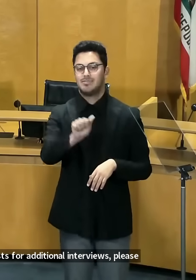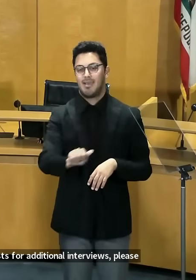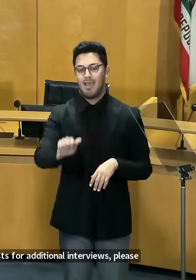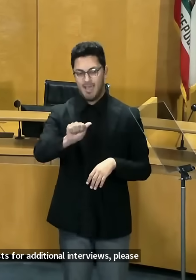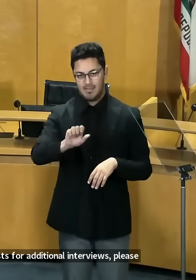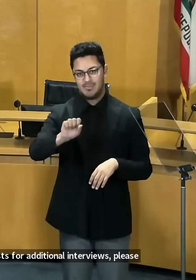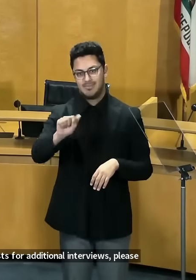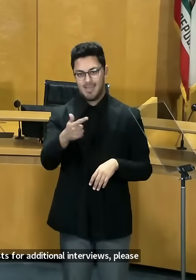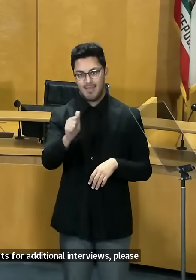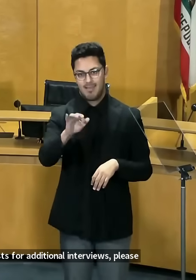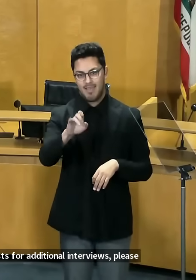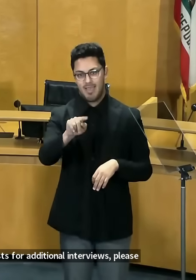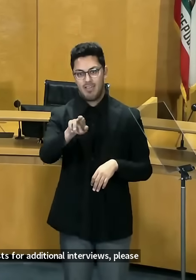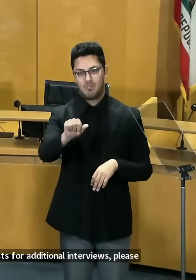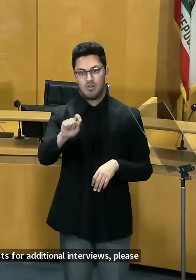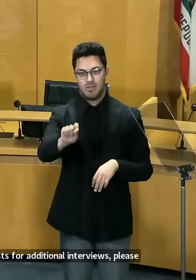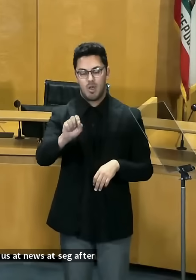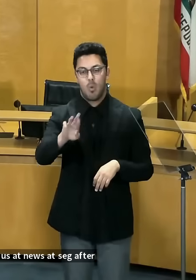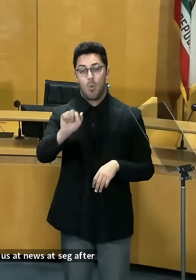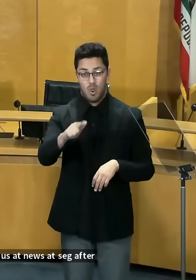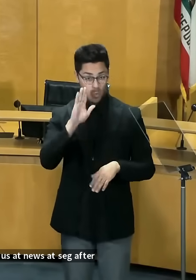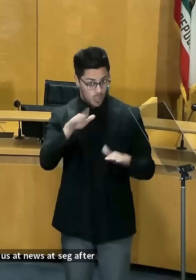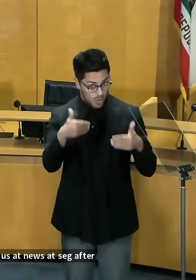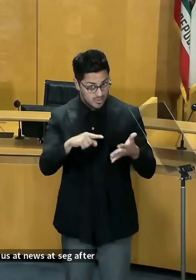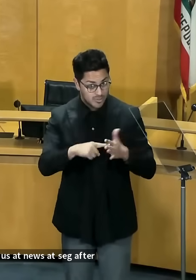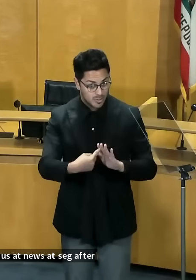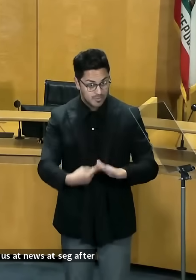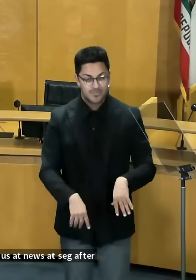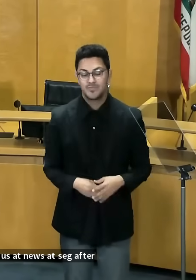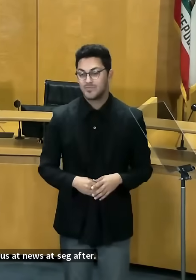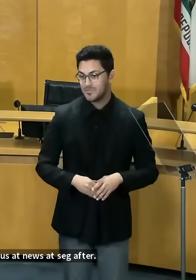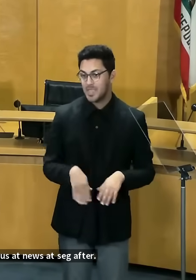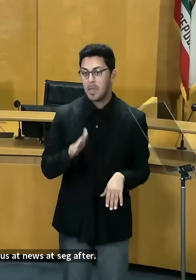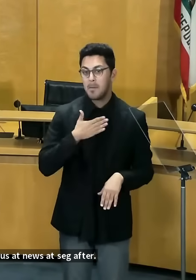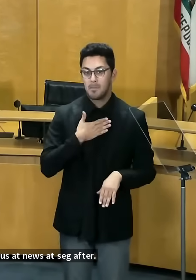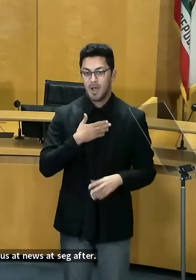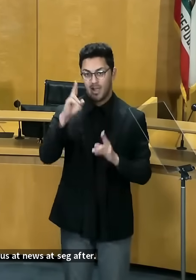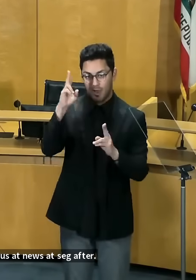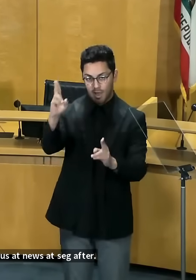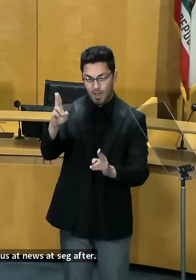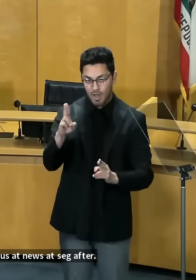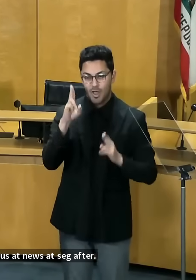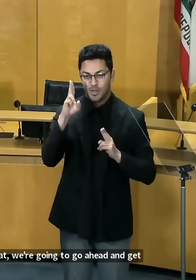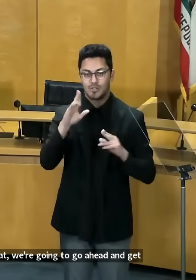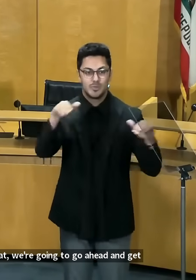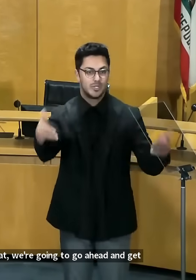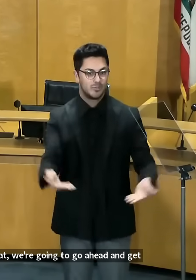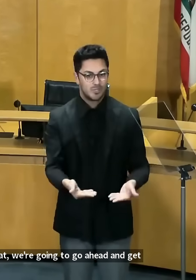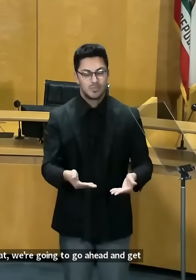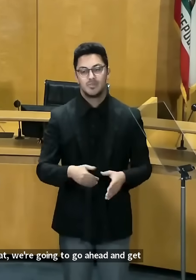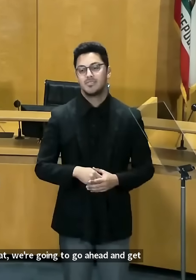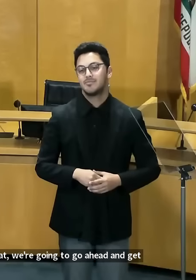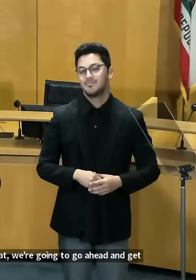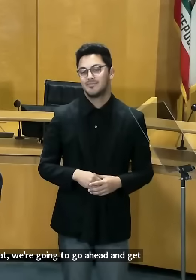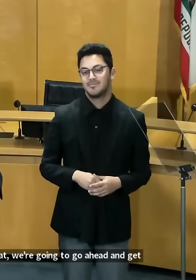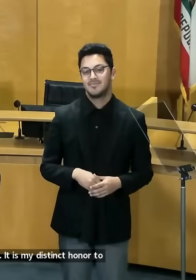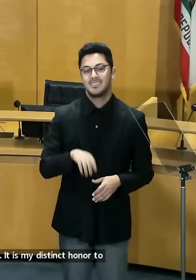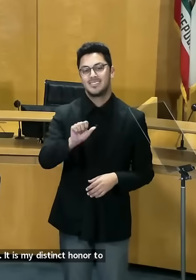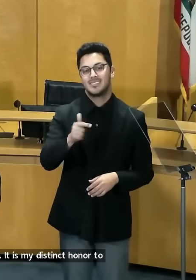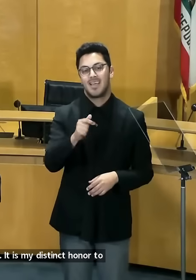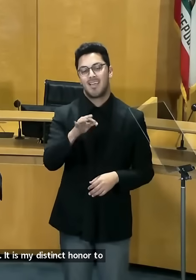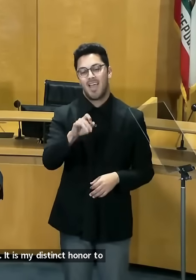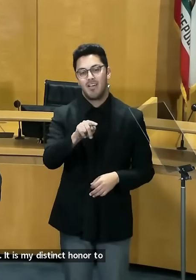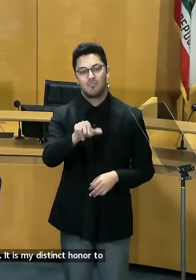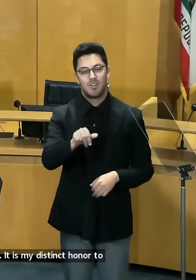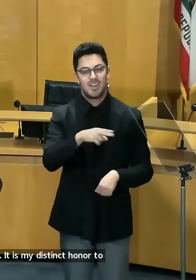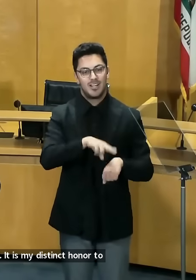news@sagaftra.org. And with that, we're going to go ahead and get started. It is my distinct honor to introduce to you SAG-AFTRA